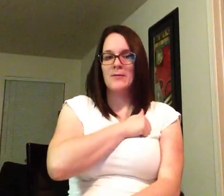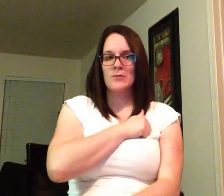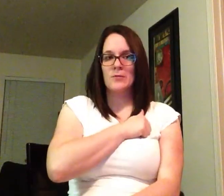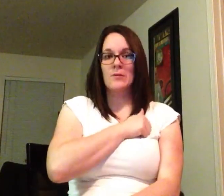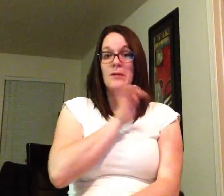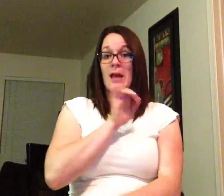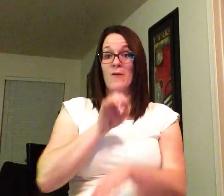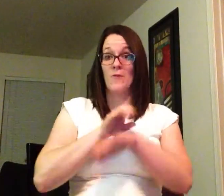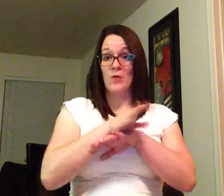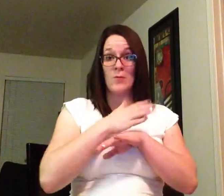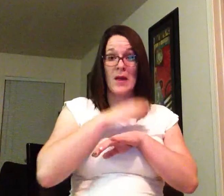lessons at age 3.